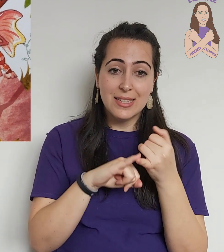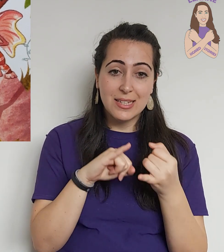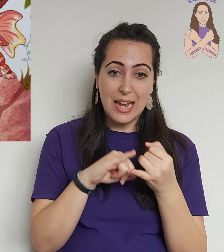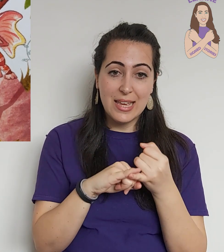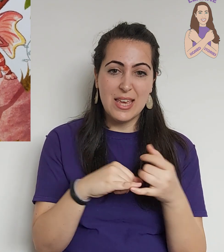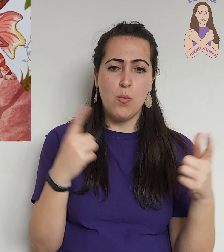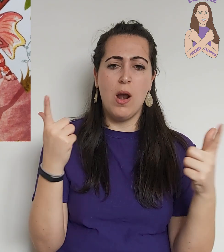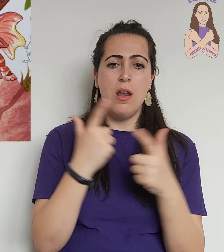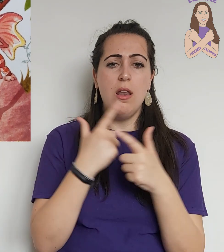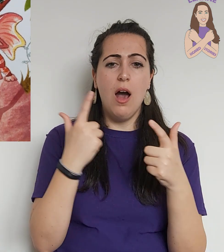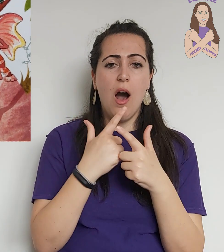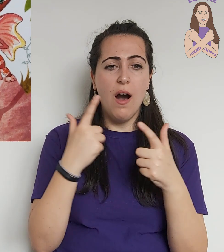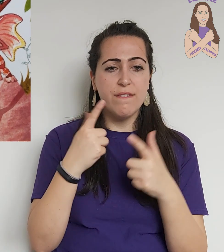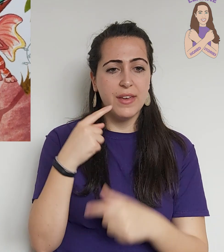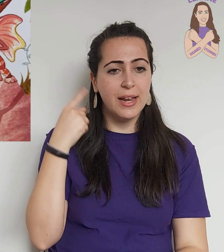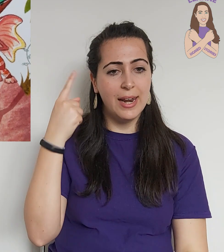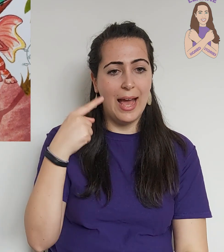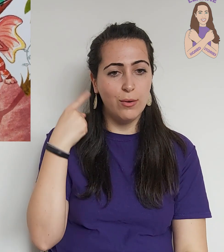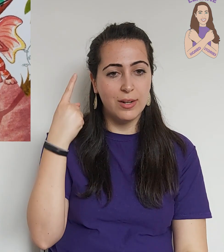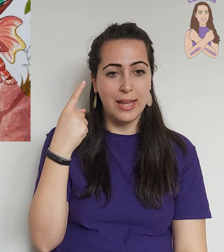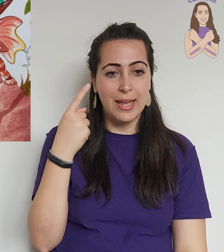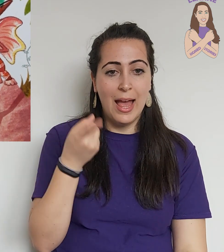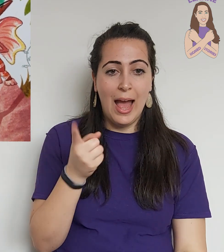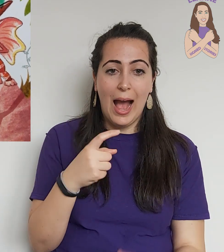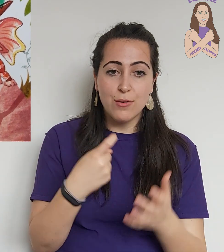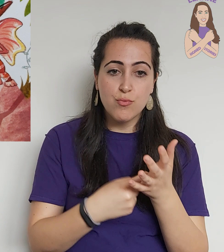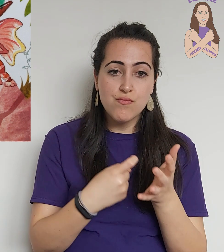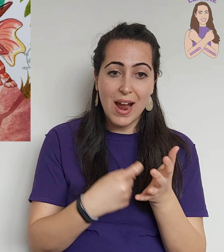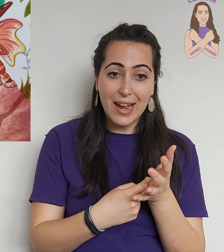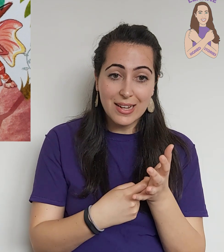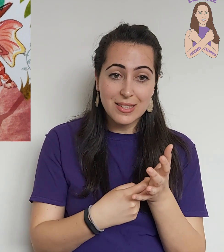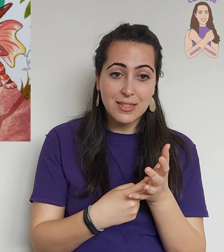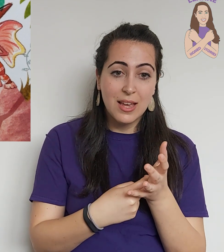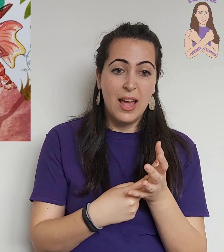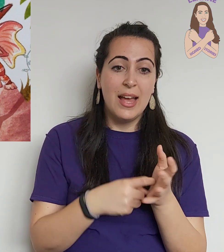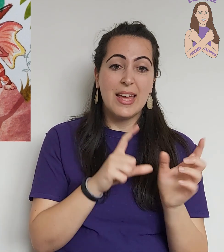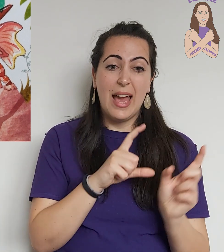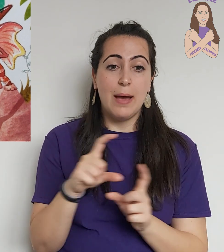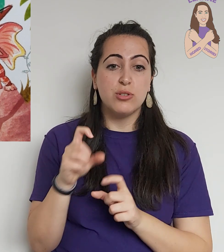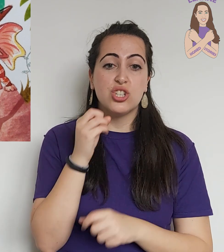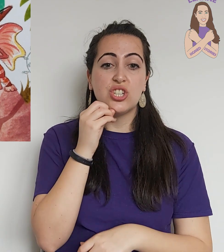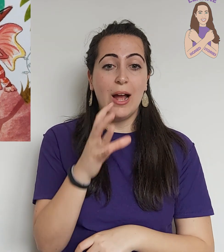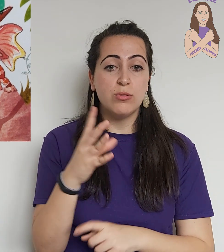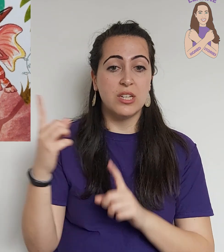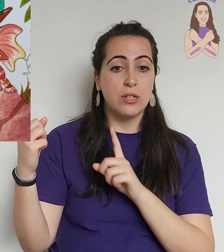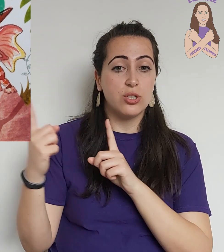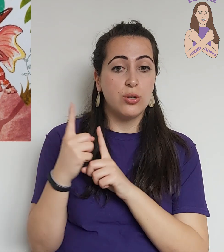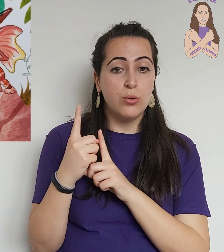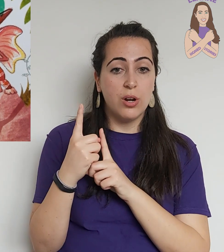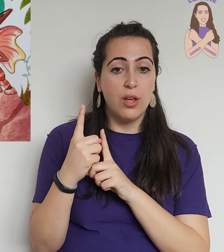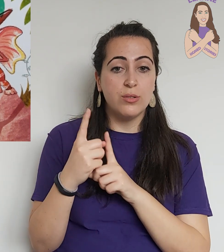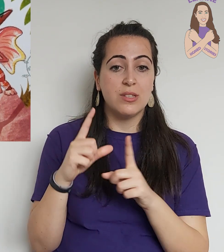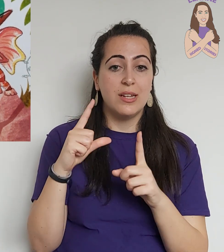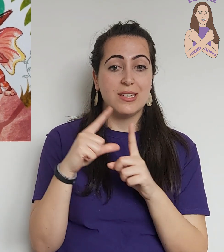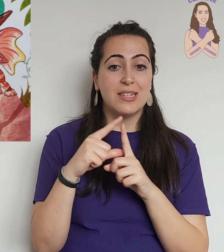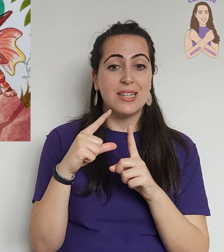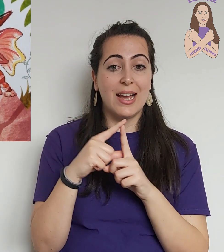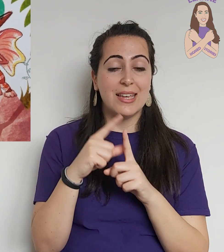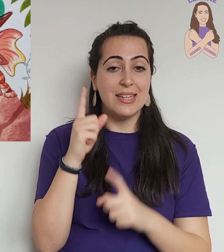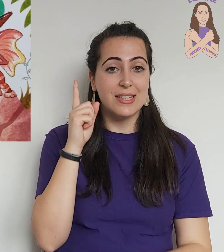Steggy were laughing loudly and Rex kept shouting too close to Dachy's